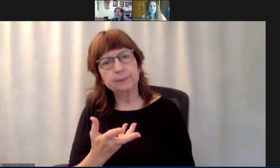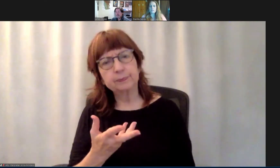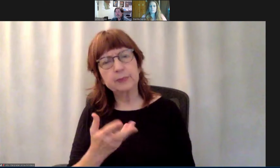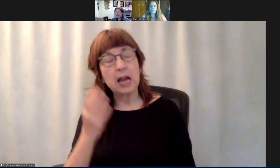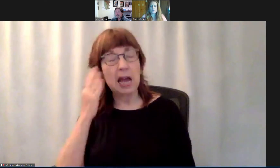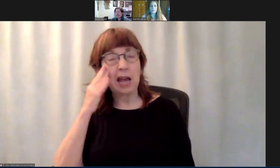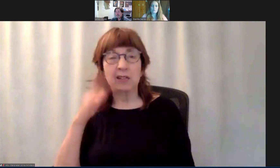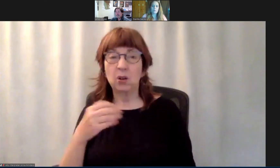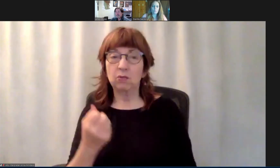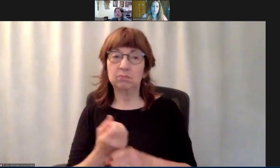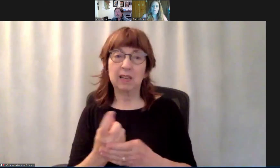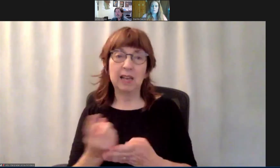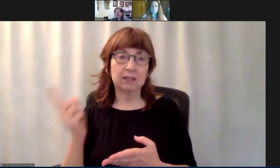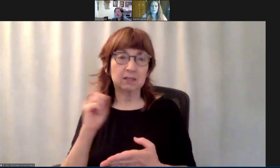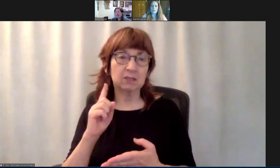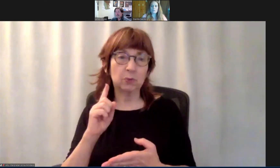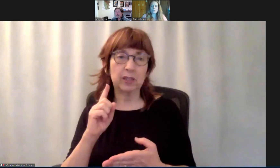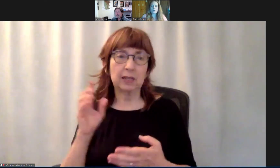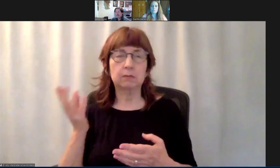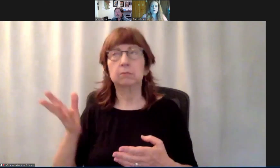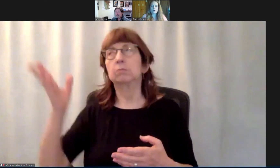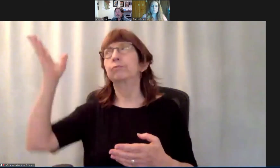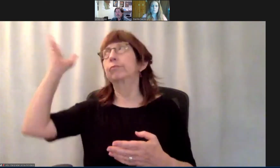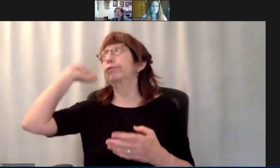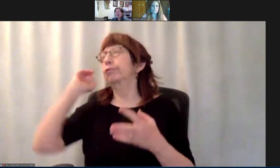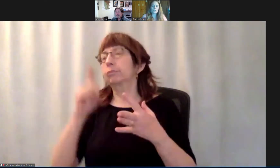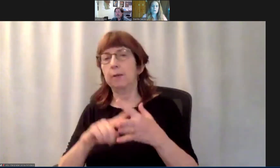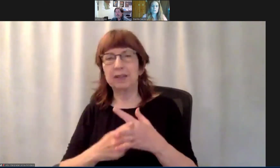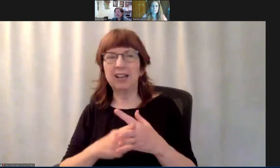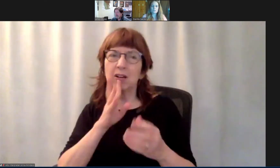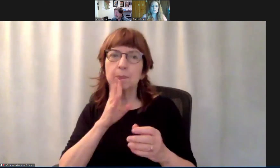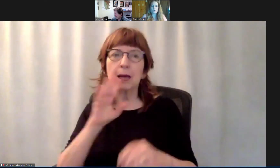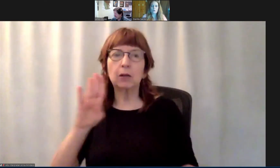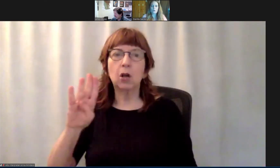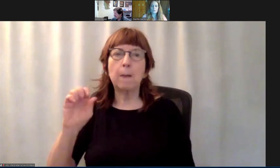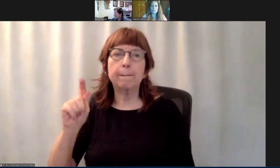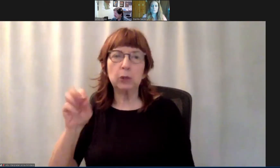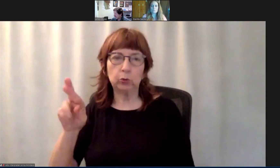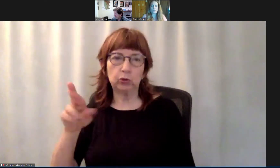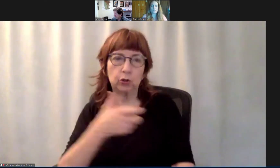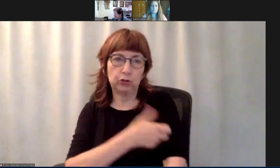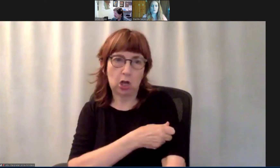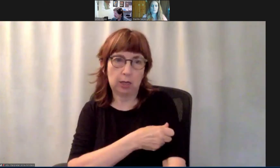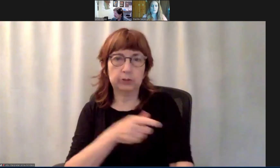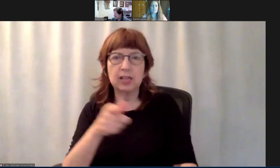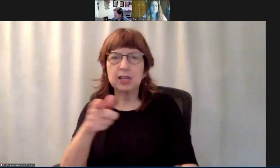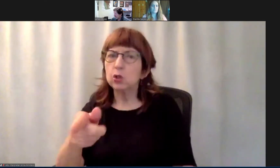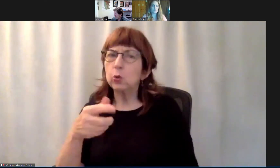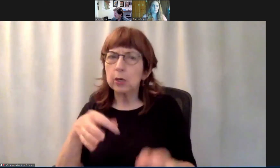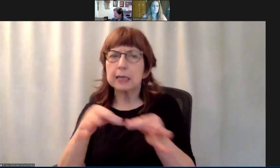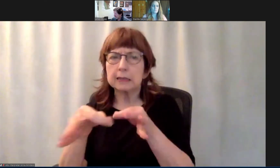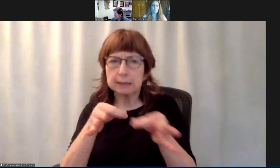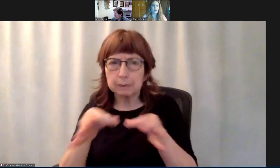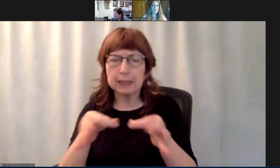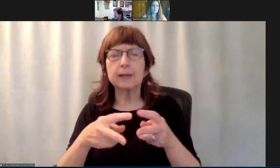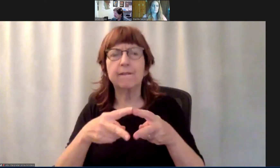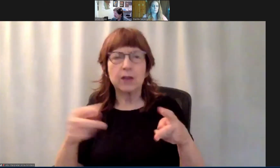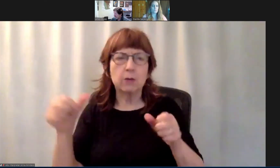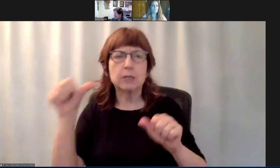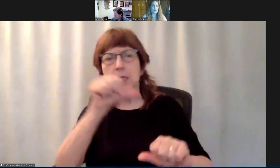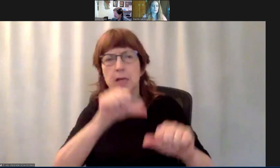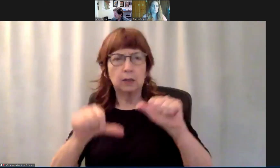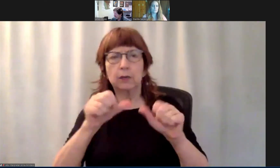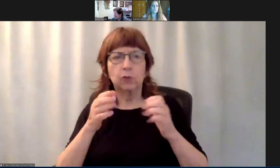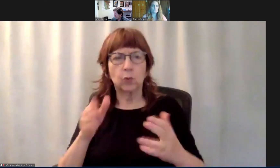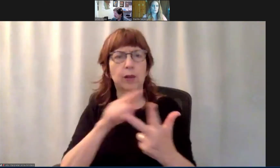know last week and way in the beginning we talked about booster shots, Dr. Coren, and you explained in a very scientific format there's